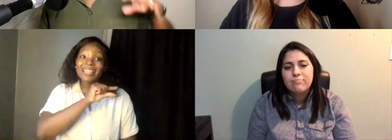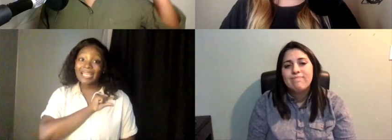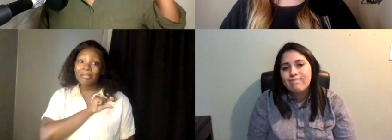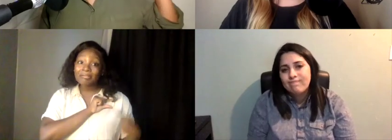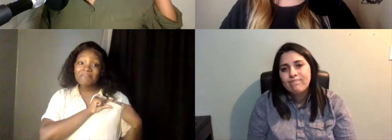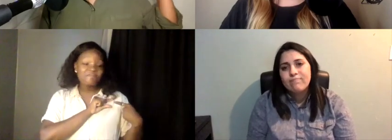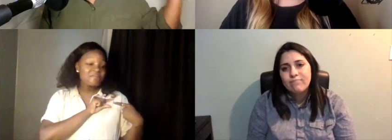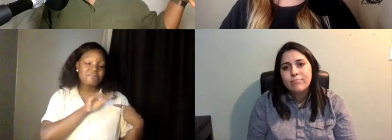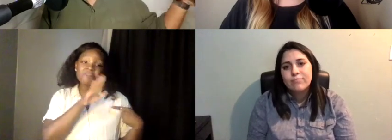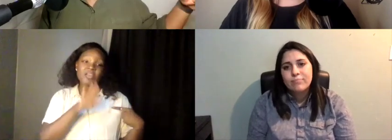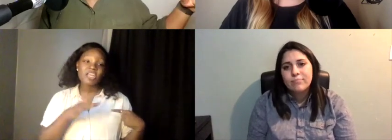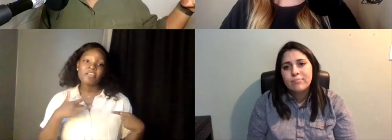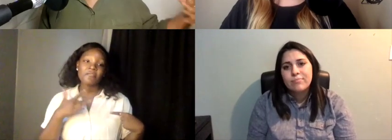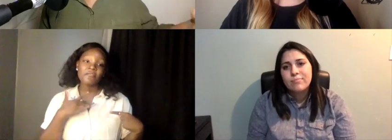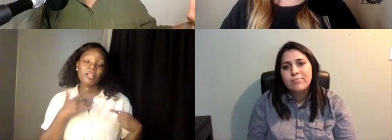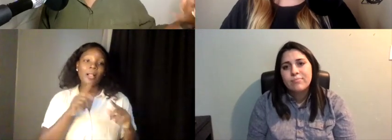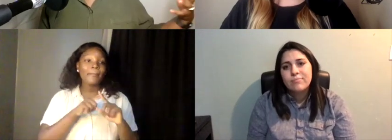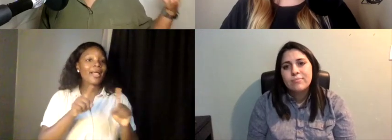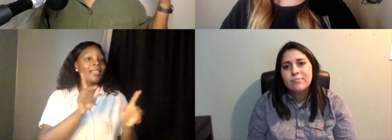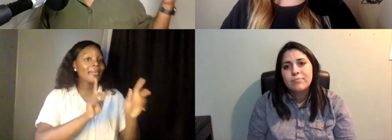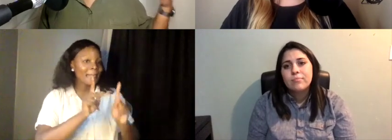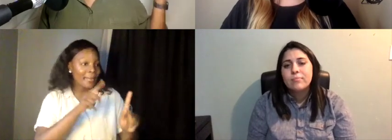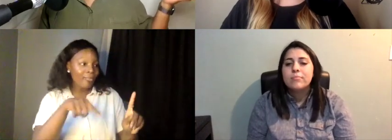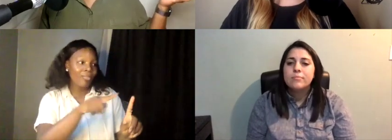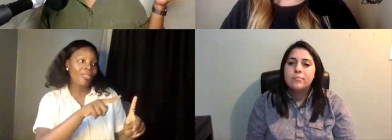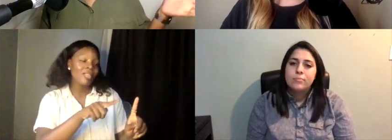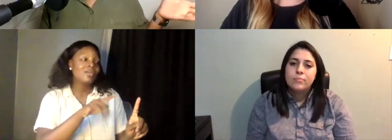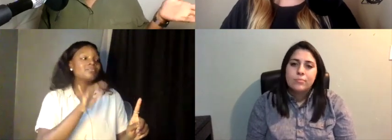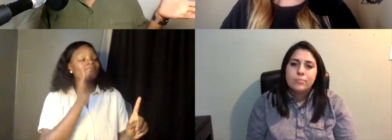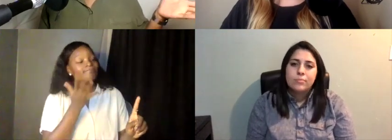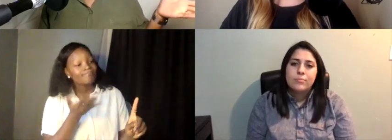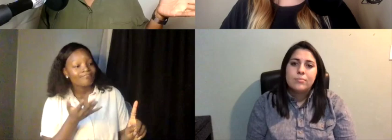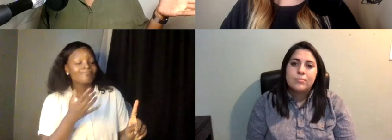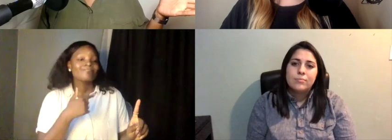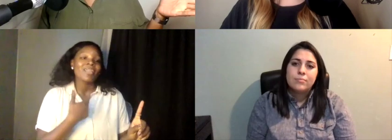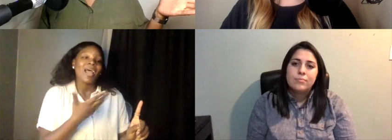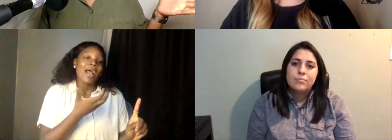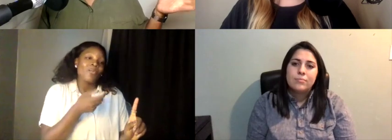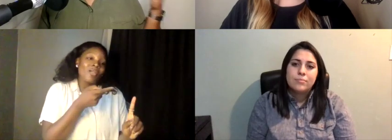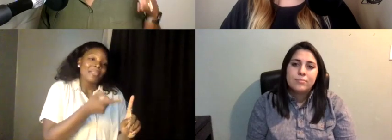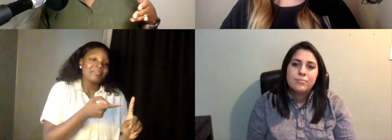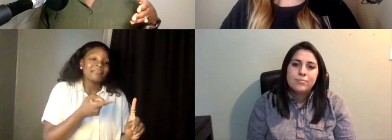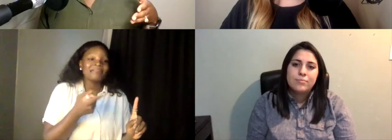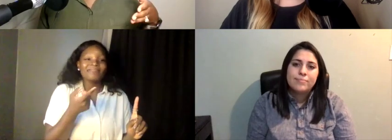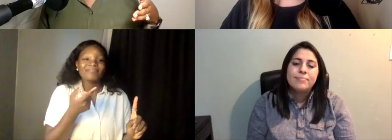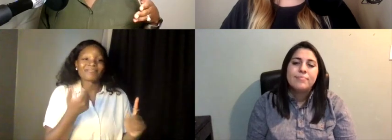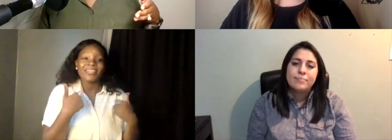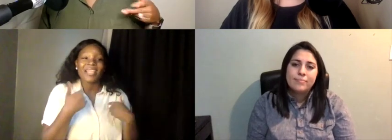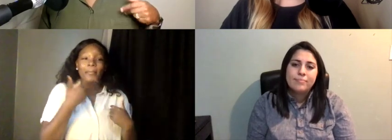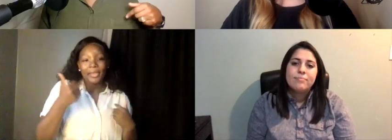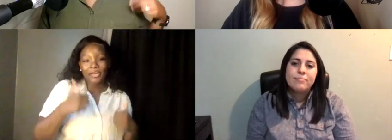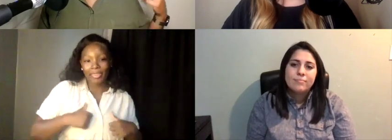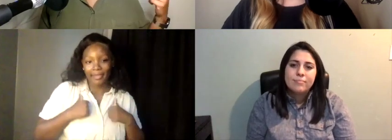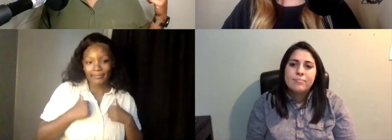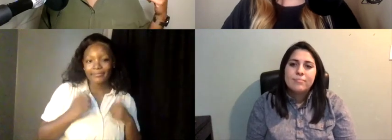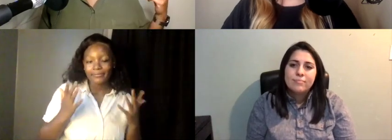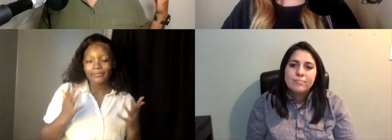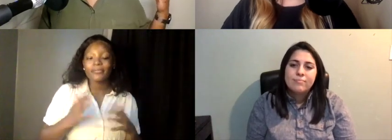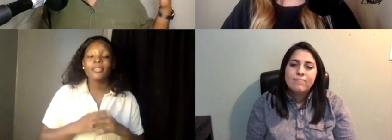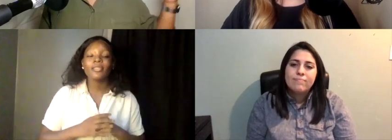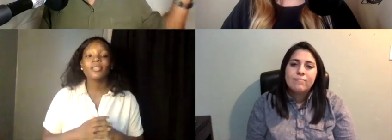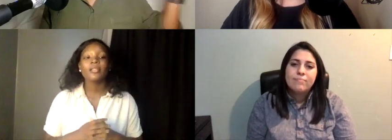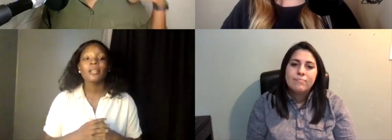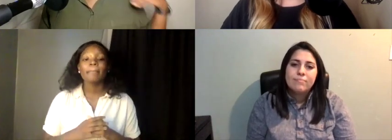say is that, yeah, the people that I left behind, I felt more like, yeah, I wish better for you. But also too, I will say I've had to,